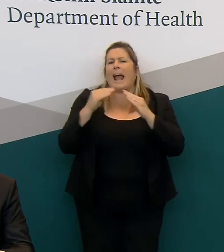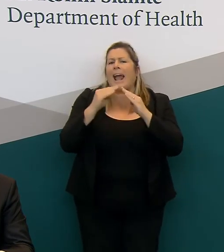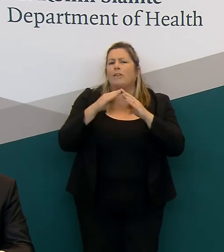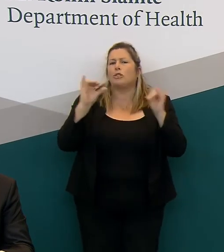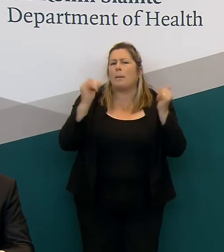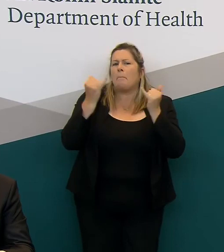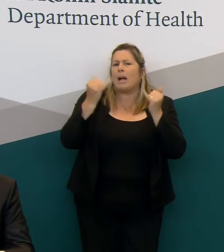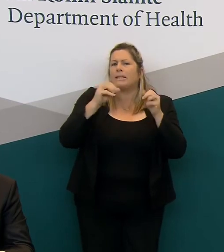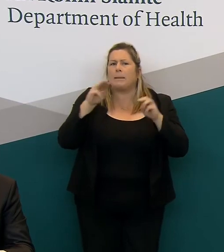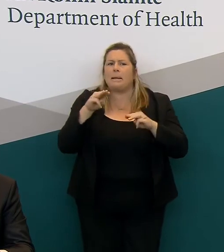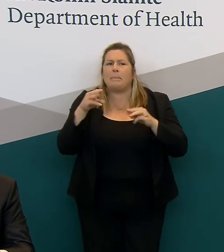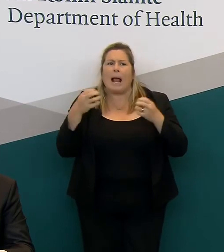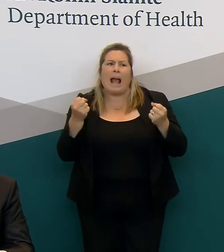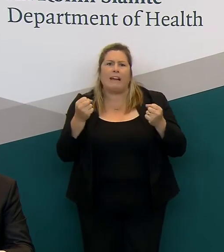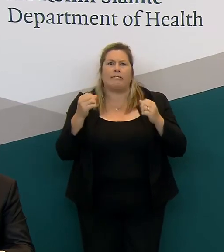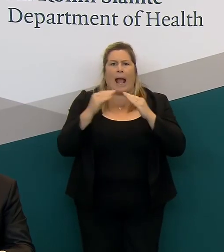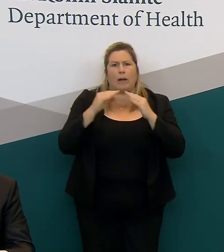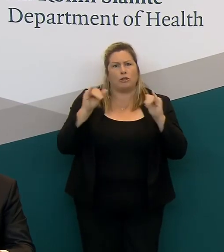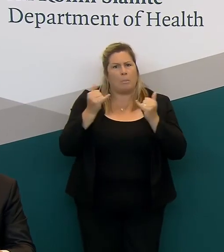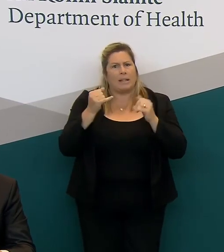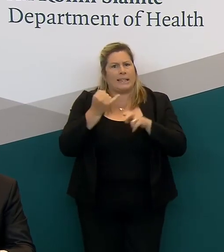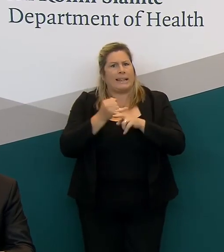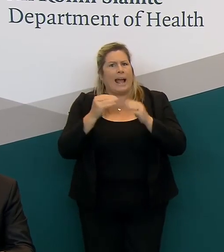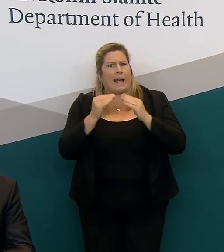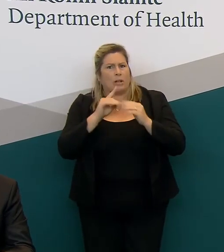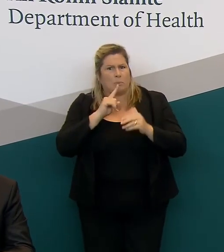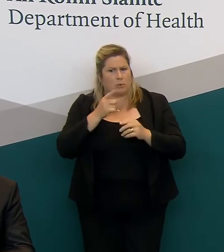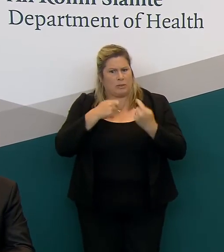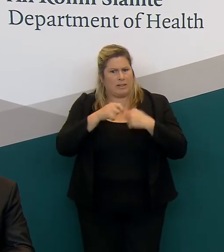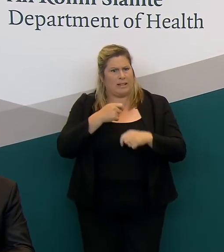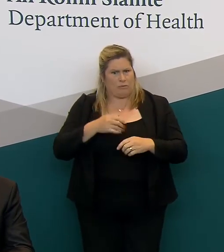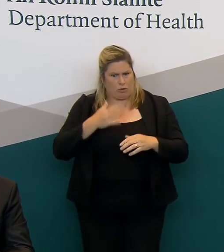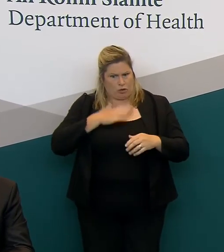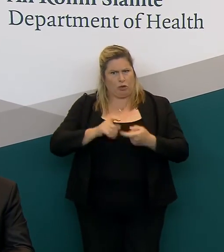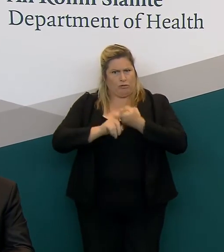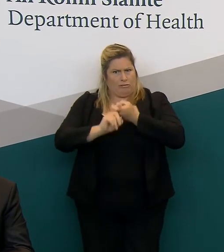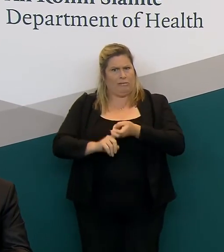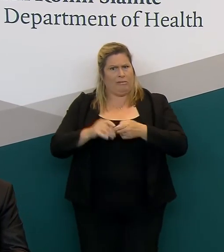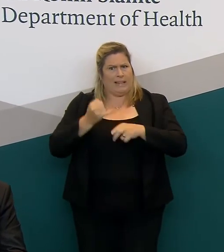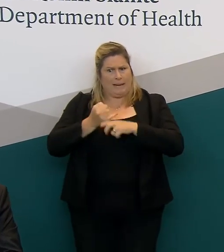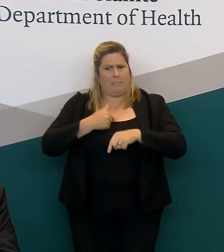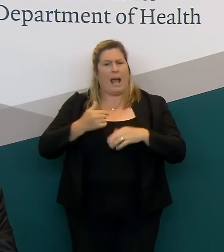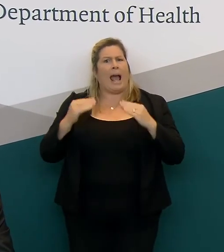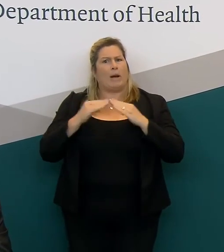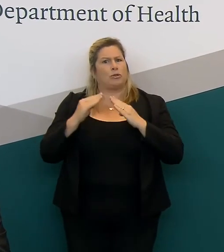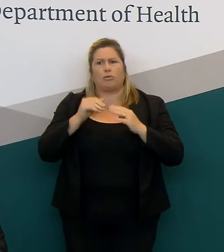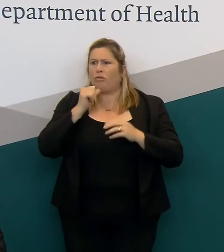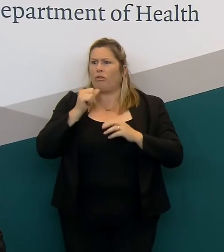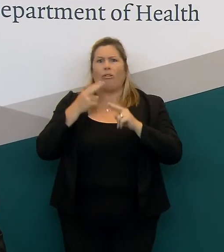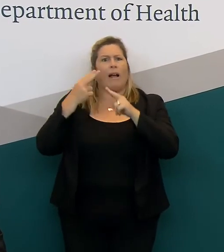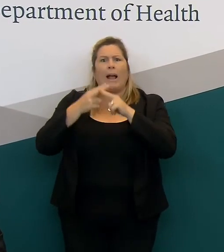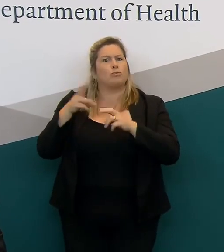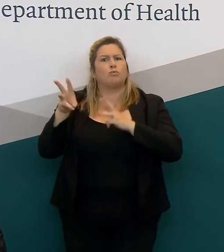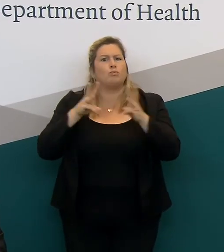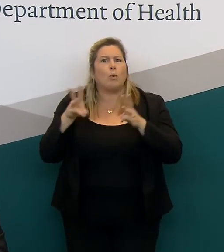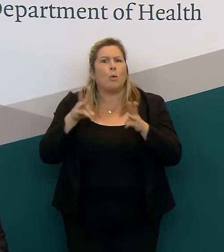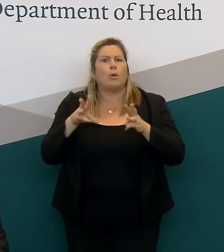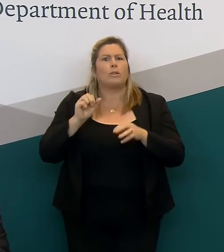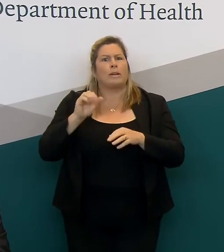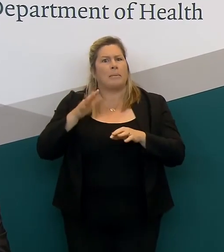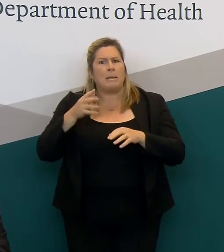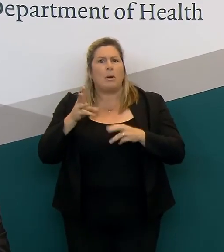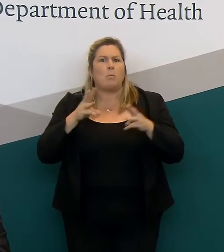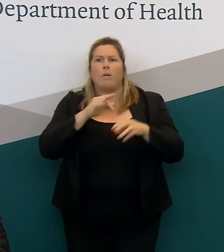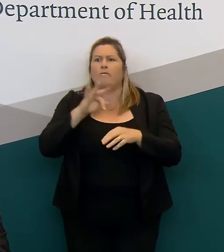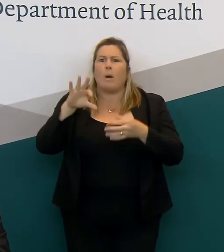have gatherings in their homes, they might say, well, look, we've all been at home in our house for the last few weeks. We haven't been out working, maybe we've been working from home.